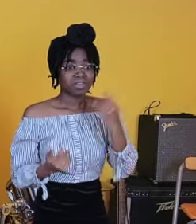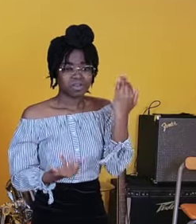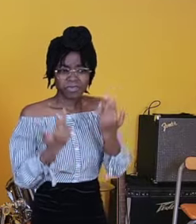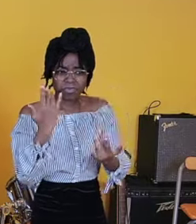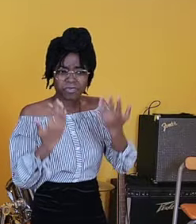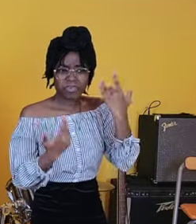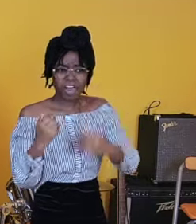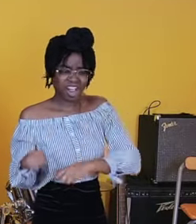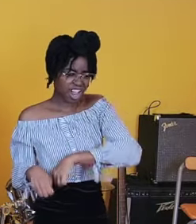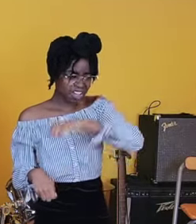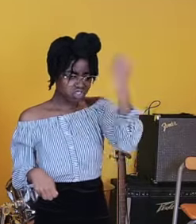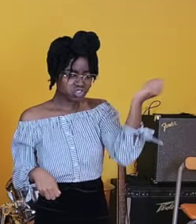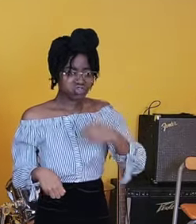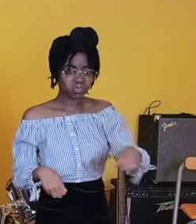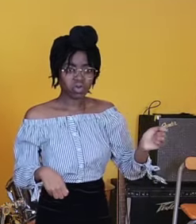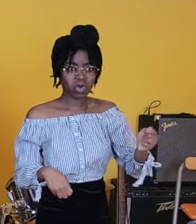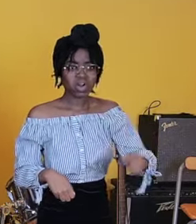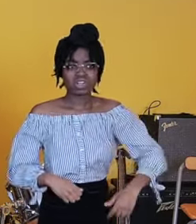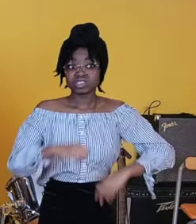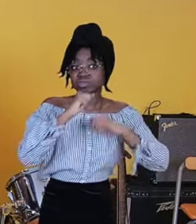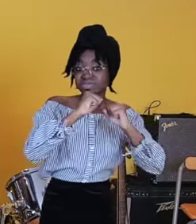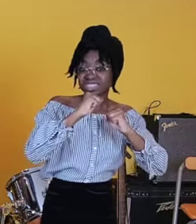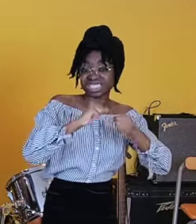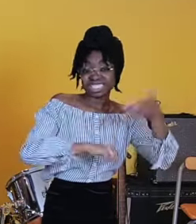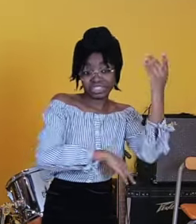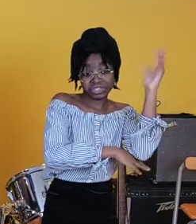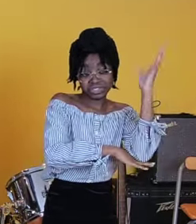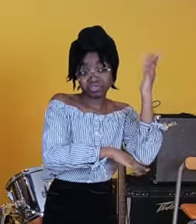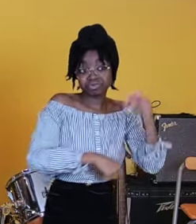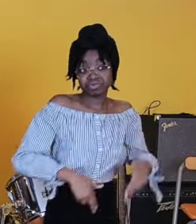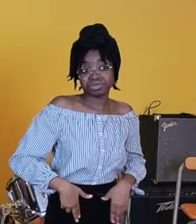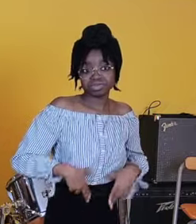to keep the way of the tree of life.